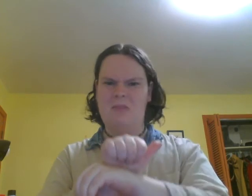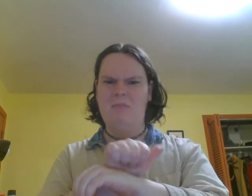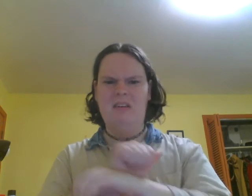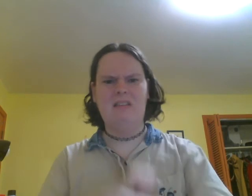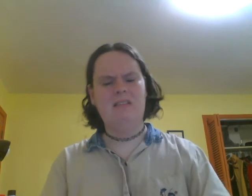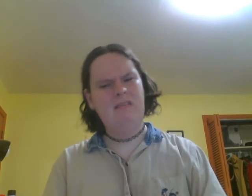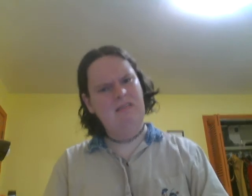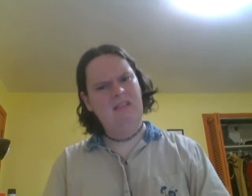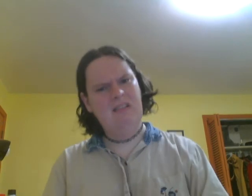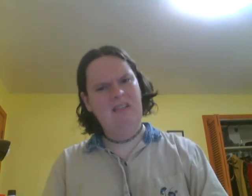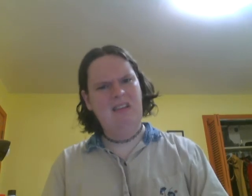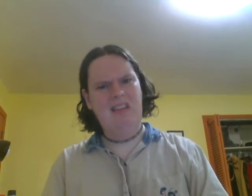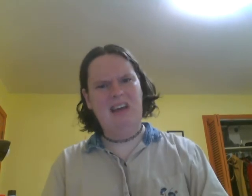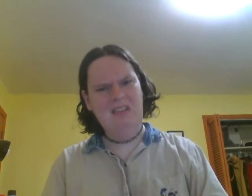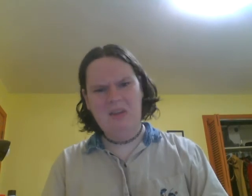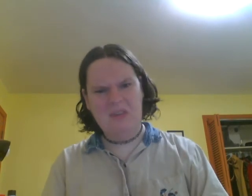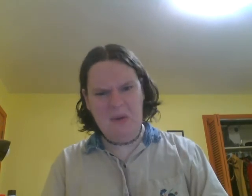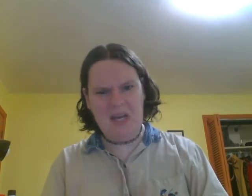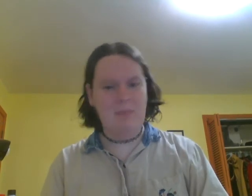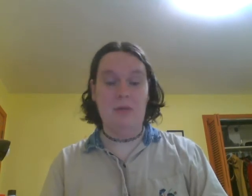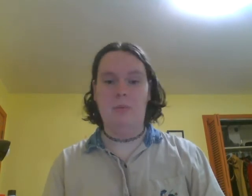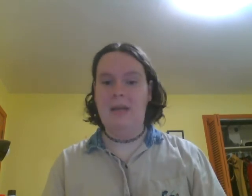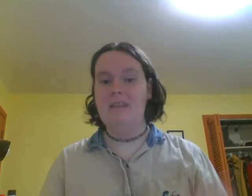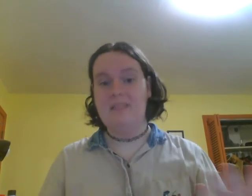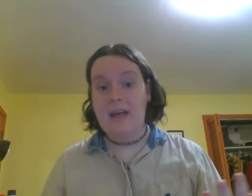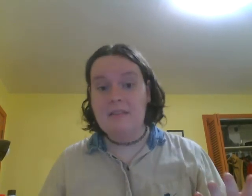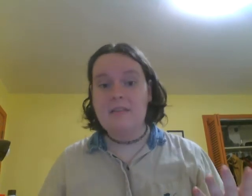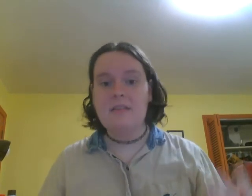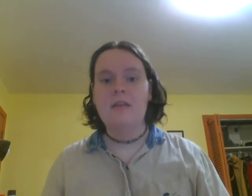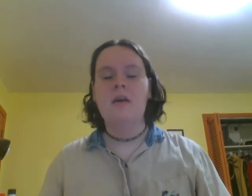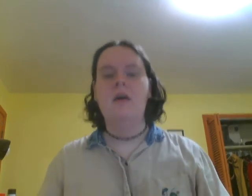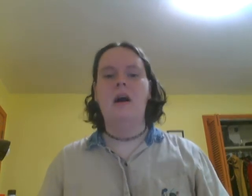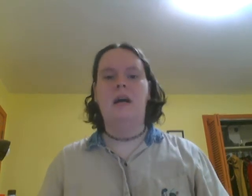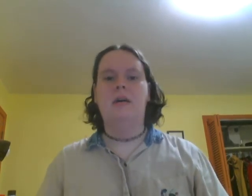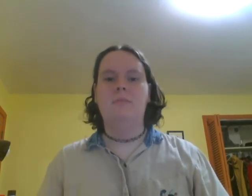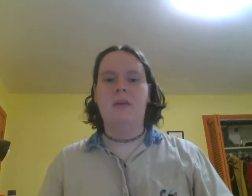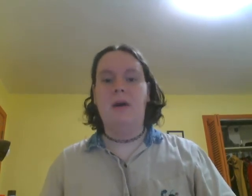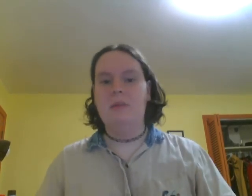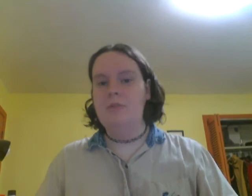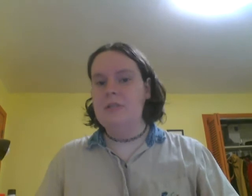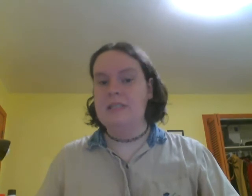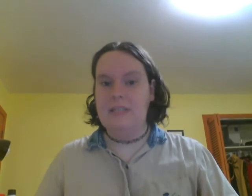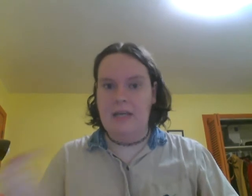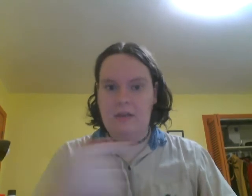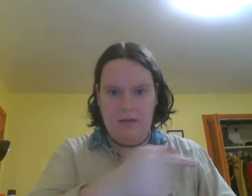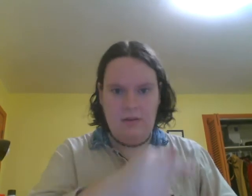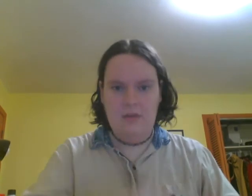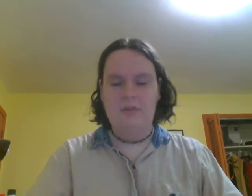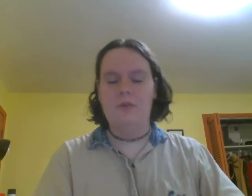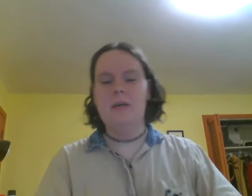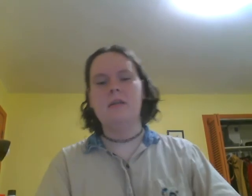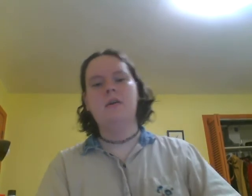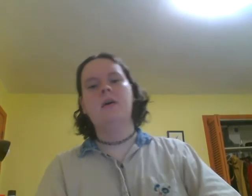like, the hell are you doing? But it would make sense. They might be able to extend to it.